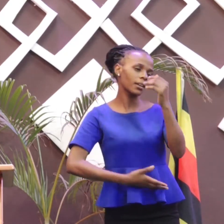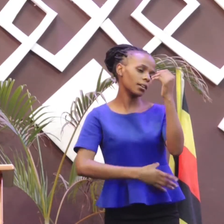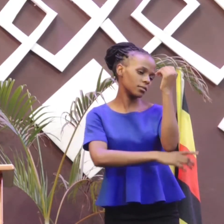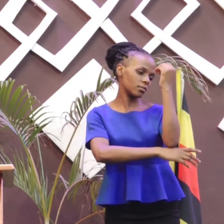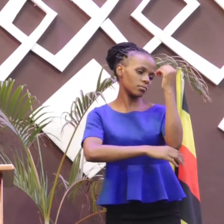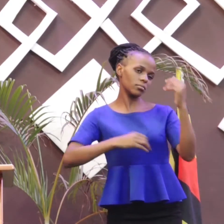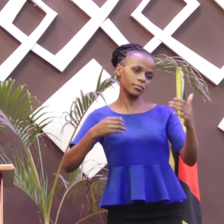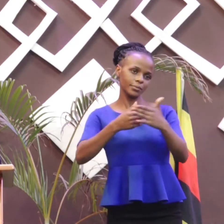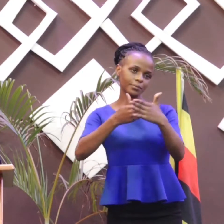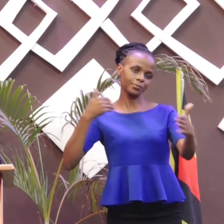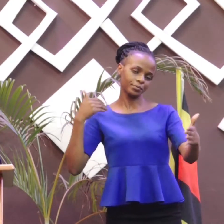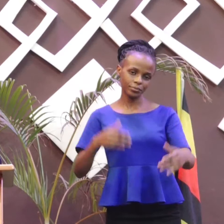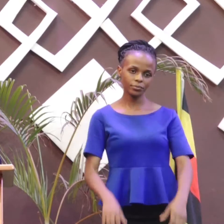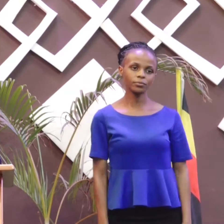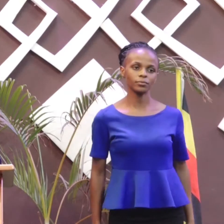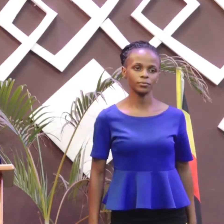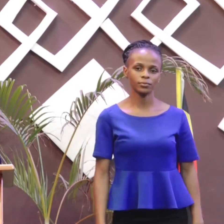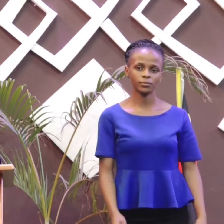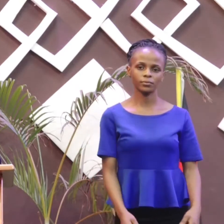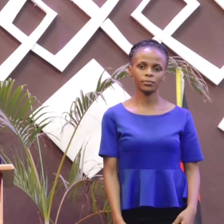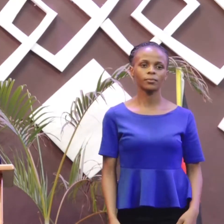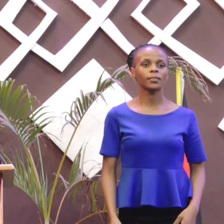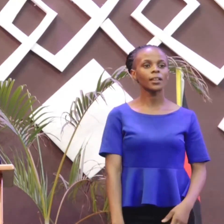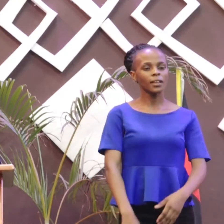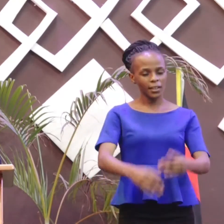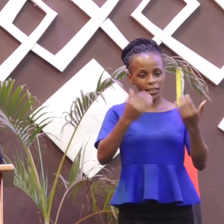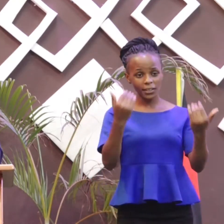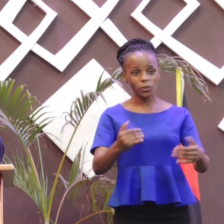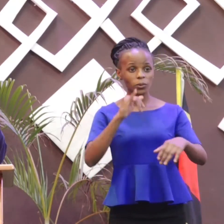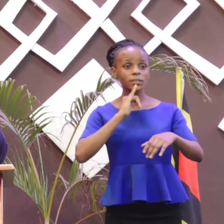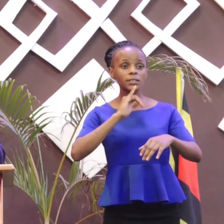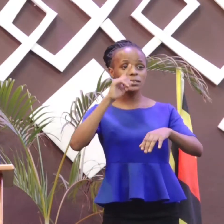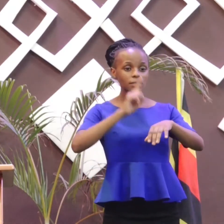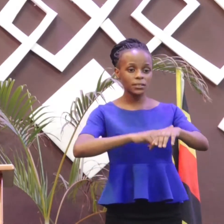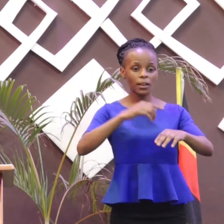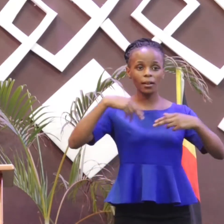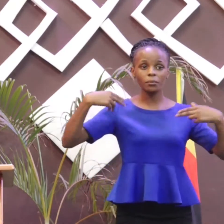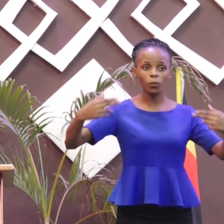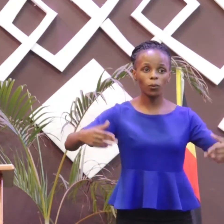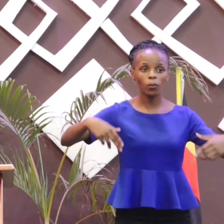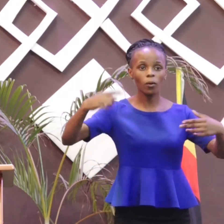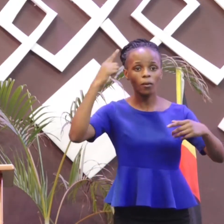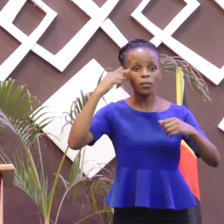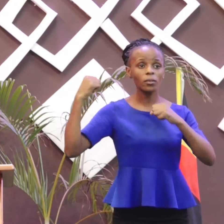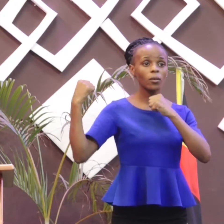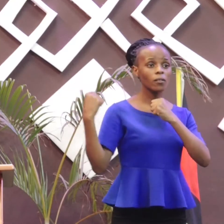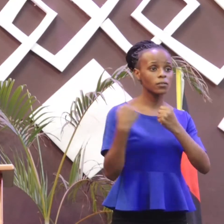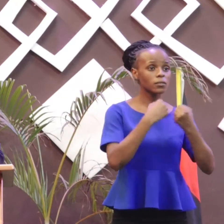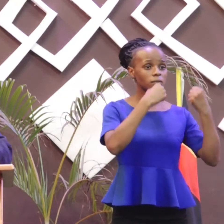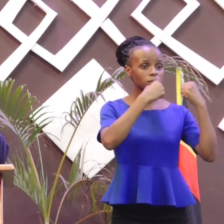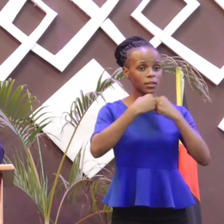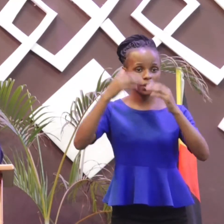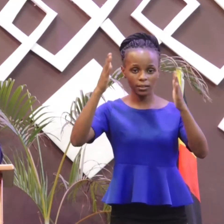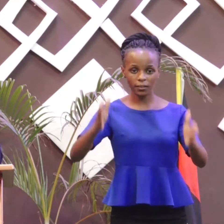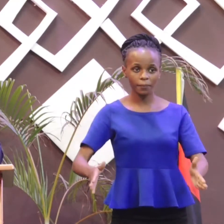obyonna omubi byabadde yakunyagako. It is a generation of fighters. Mulembe gwa balwanyi. It is